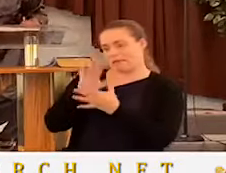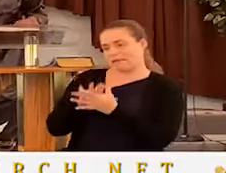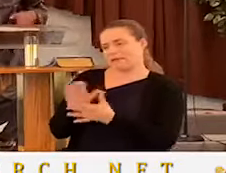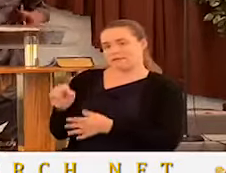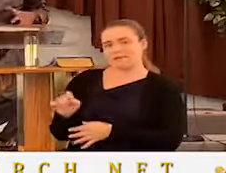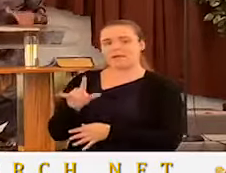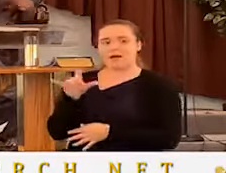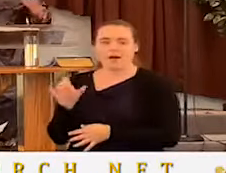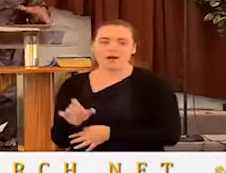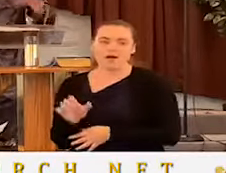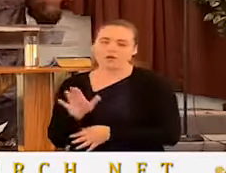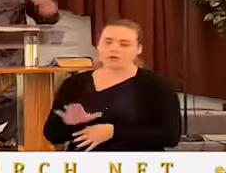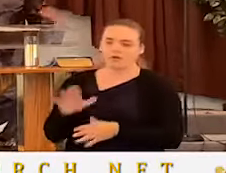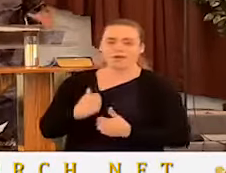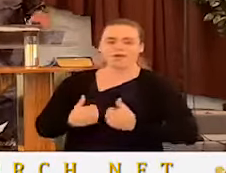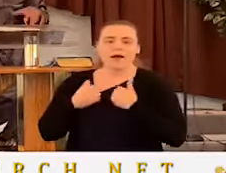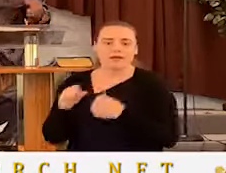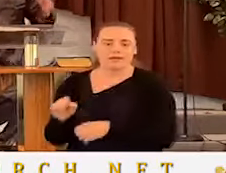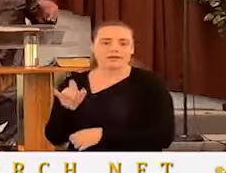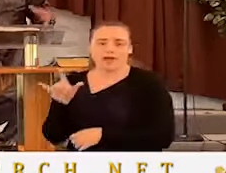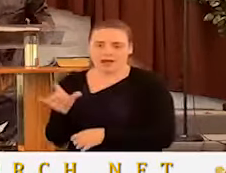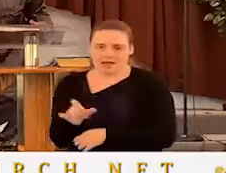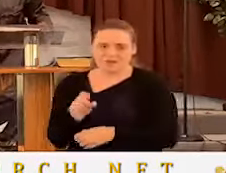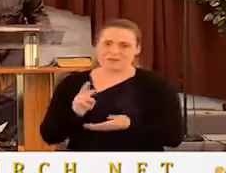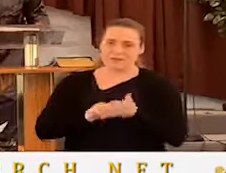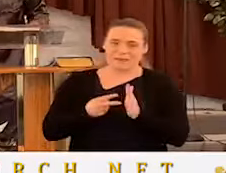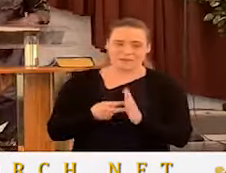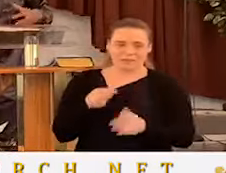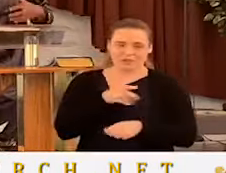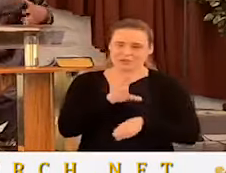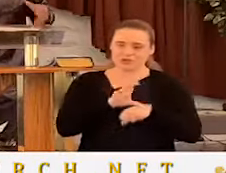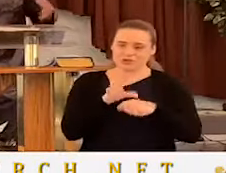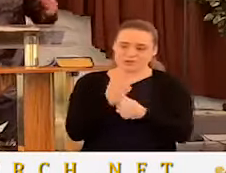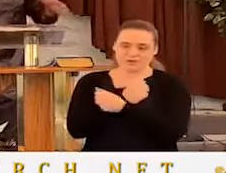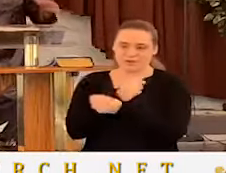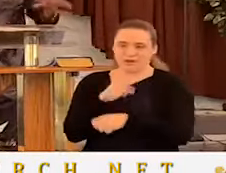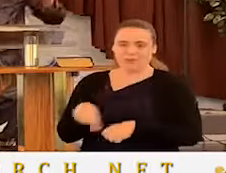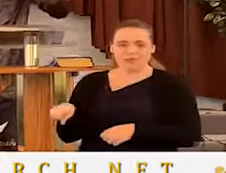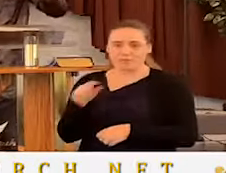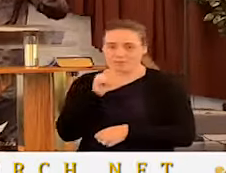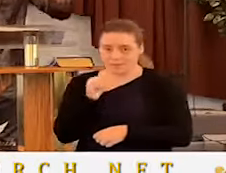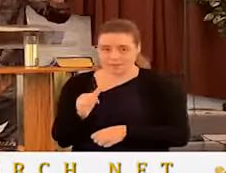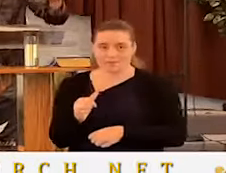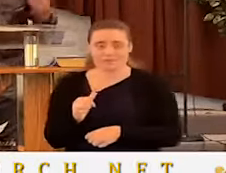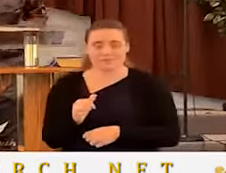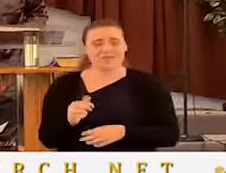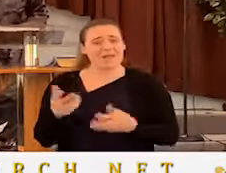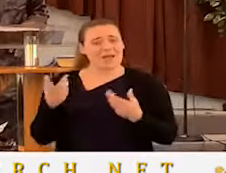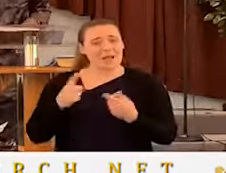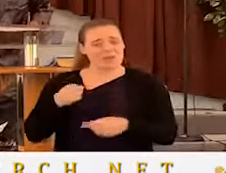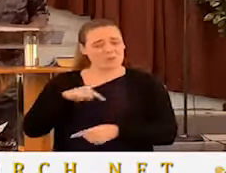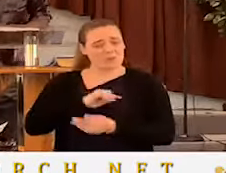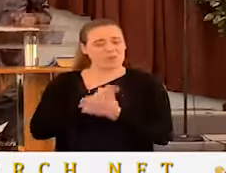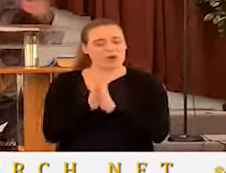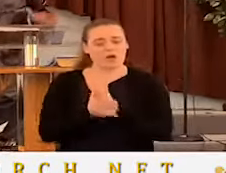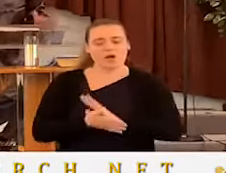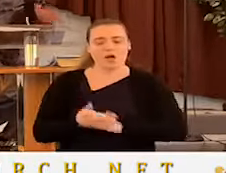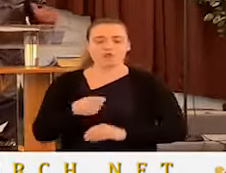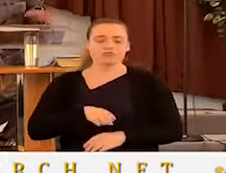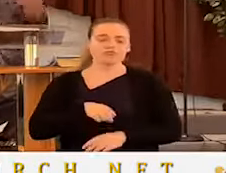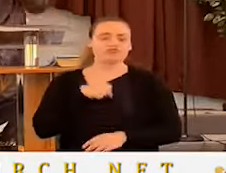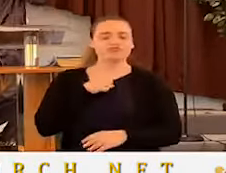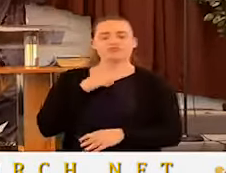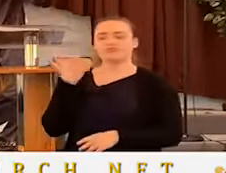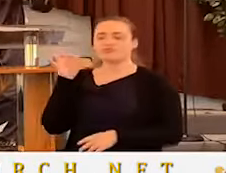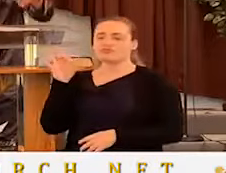ways of living. There is no love in the church. But when we become so sanctified and we